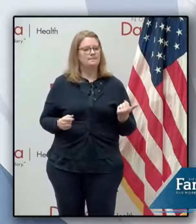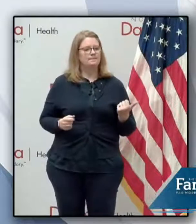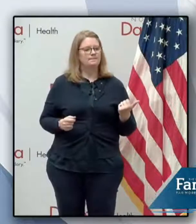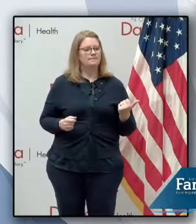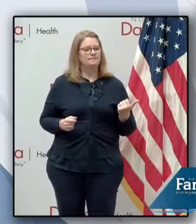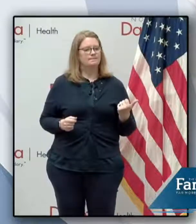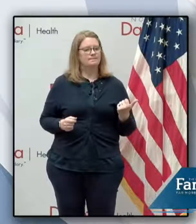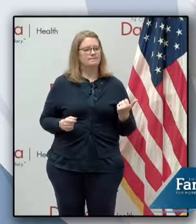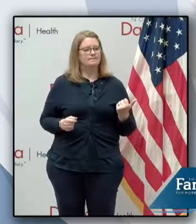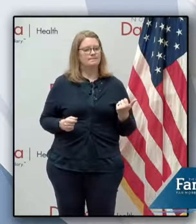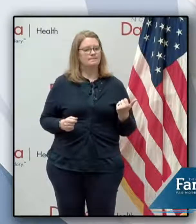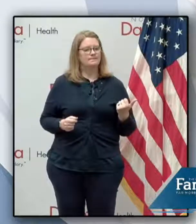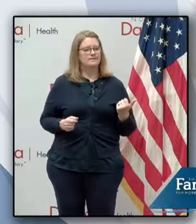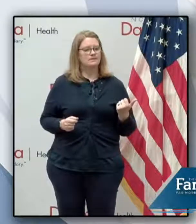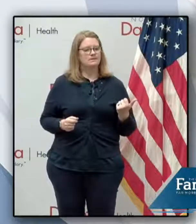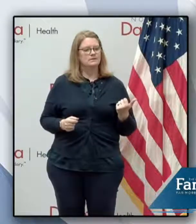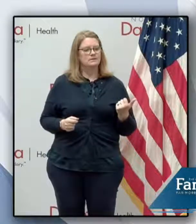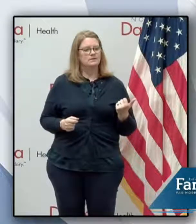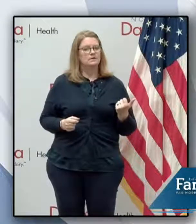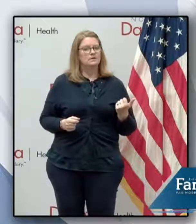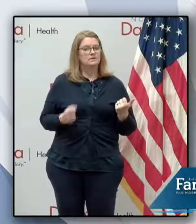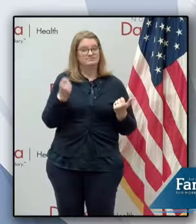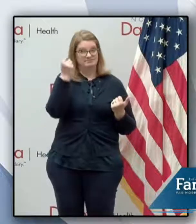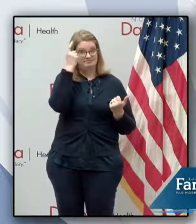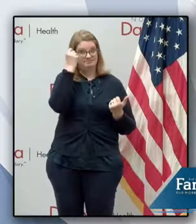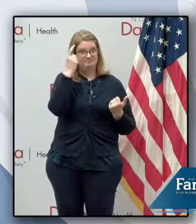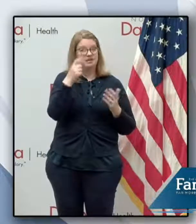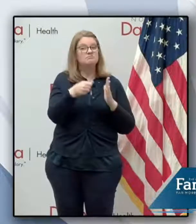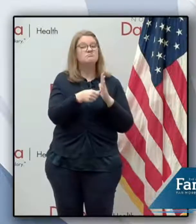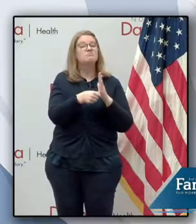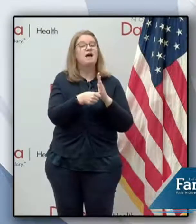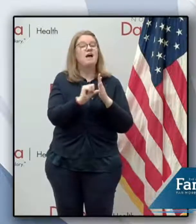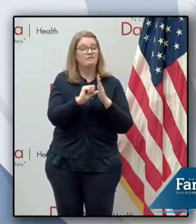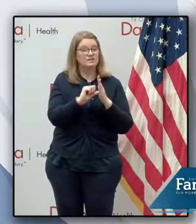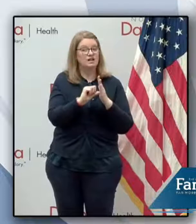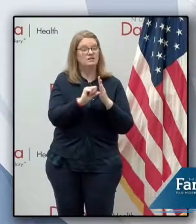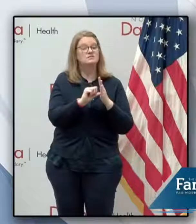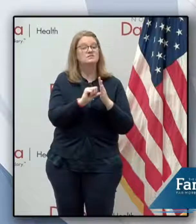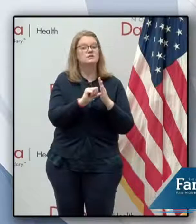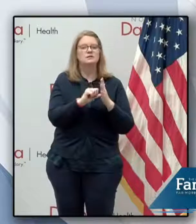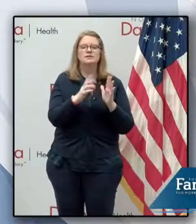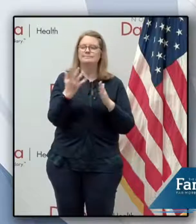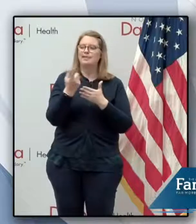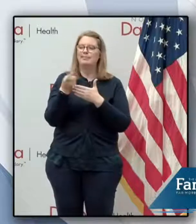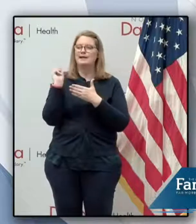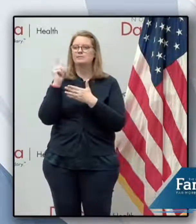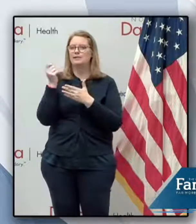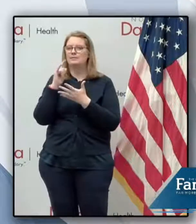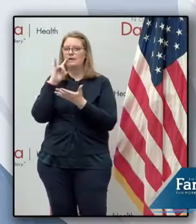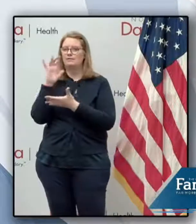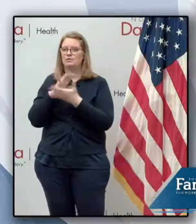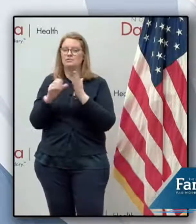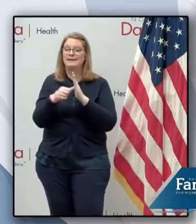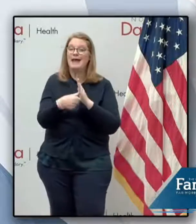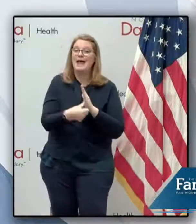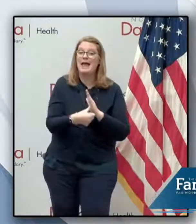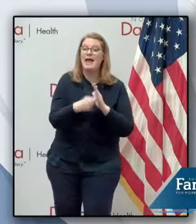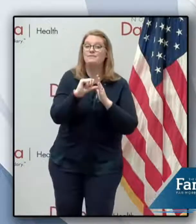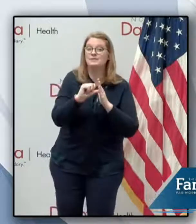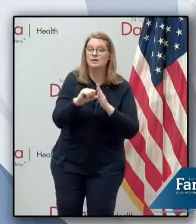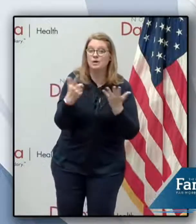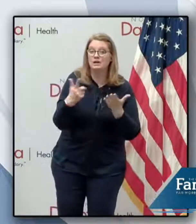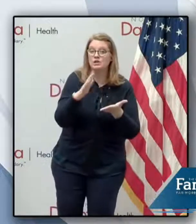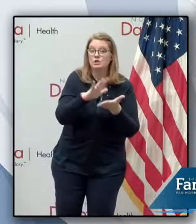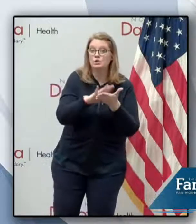as we work our way through this. We're going to continue to emphasize today, there was some confusion last week, so we'll say it again today, school